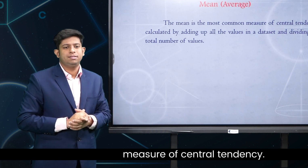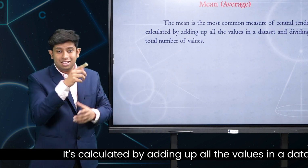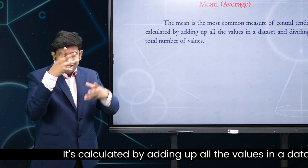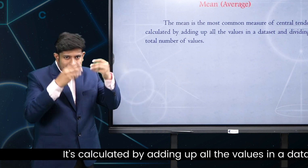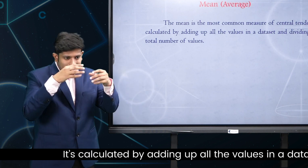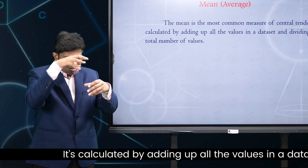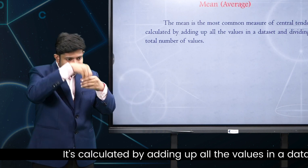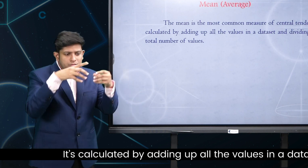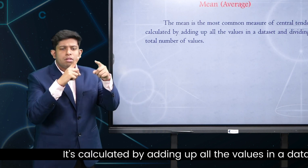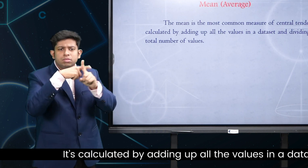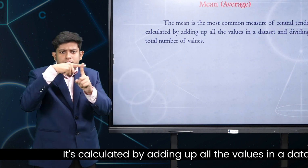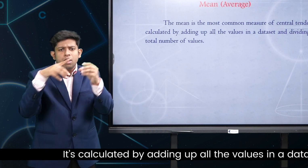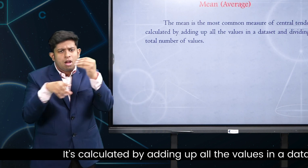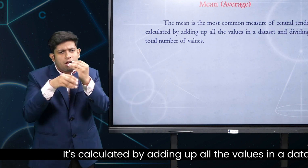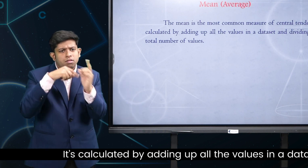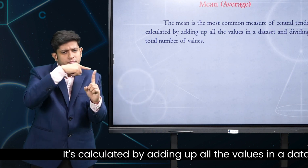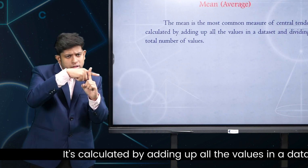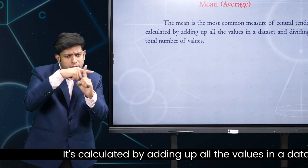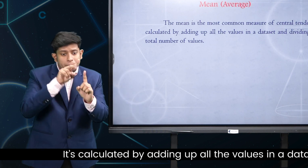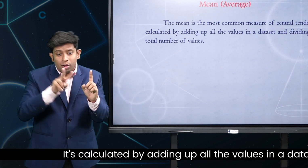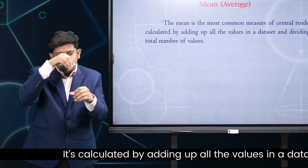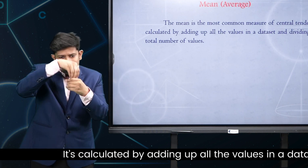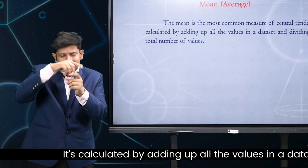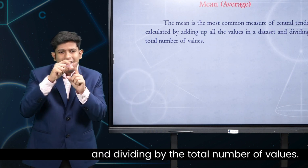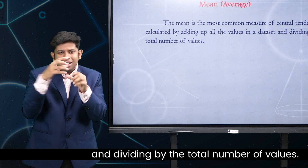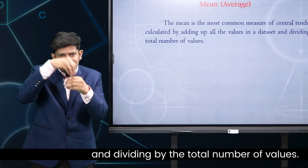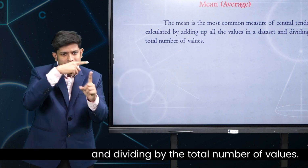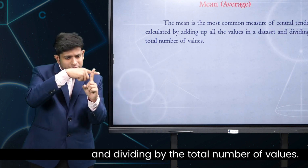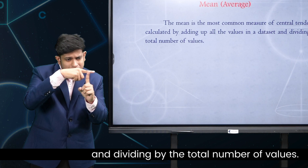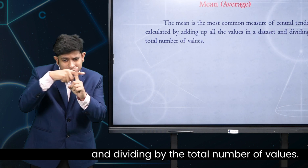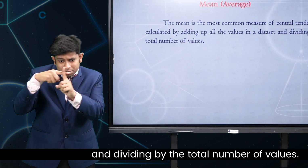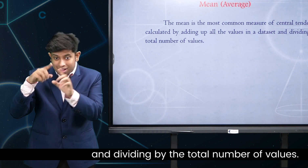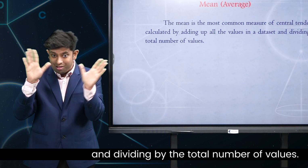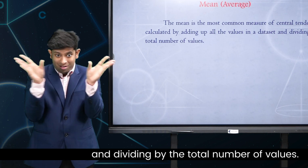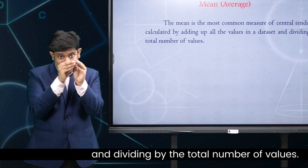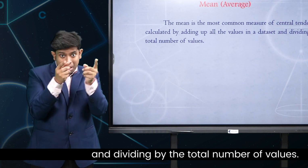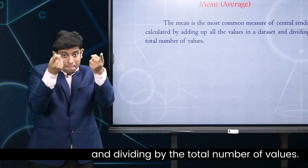It is calculated by adding up all the values in a data set and dividing by the total number of values.